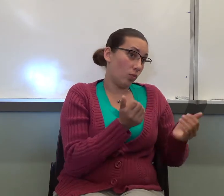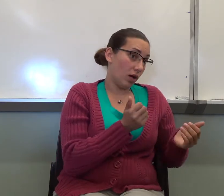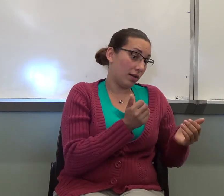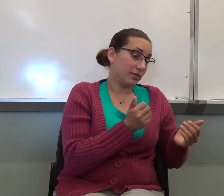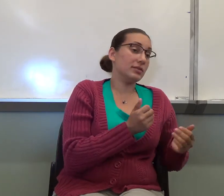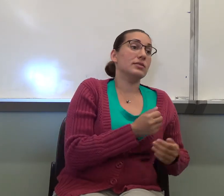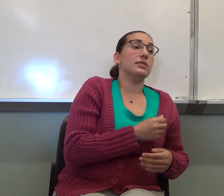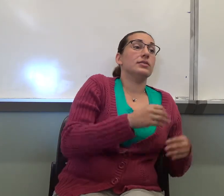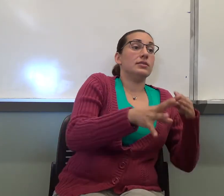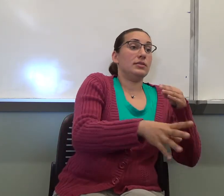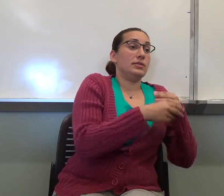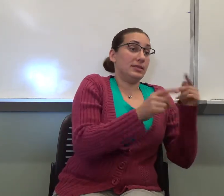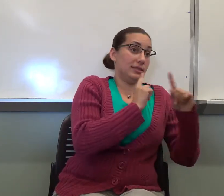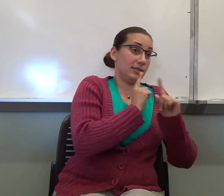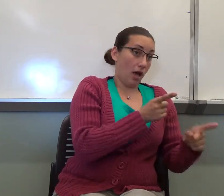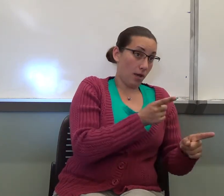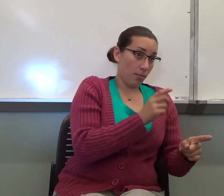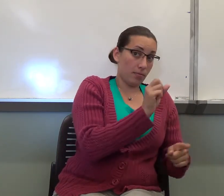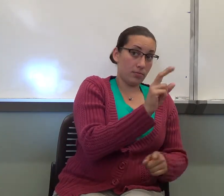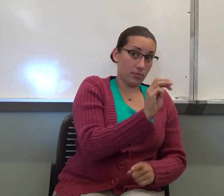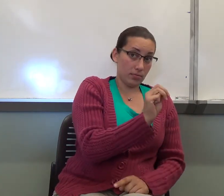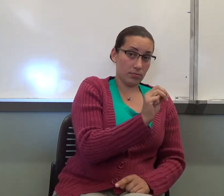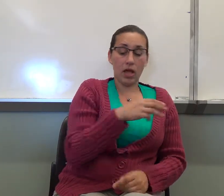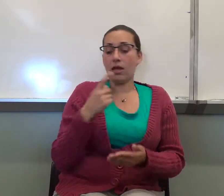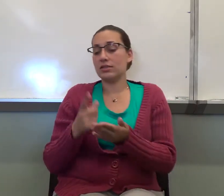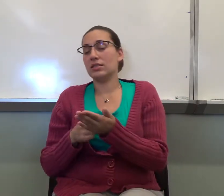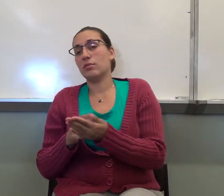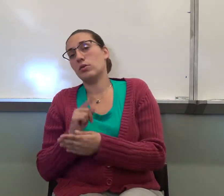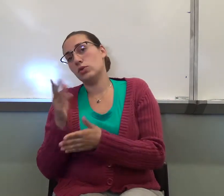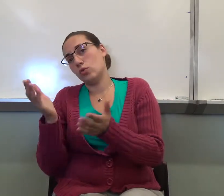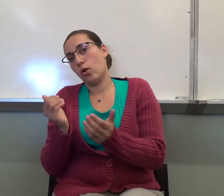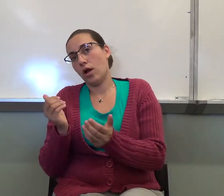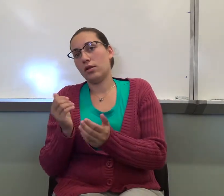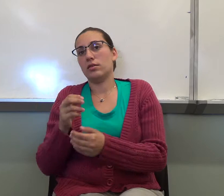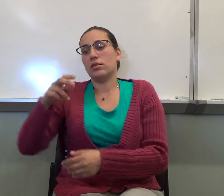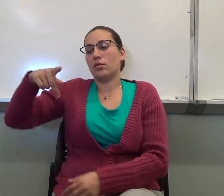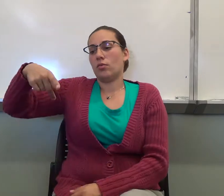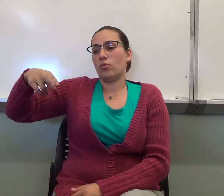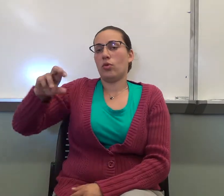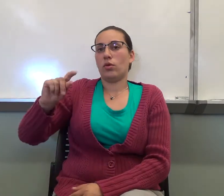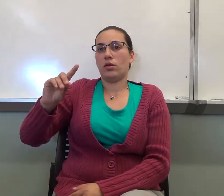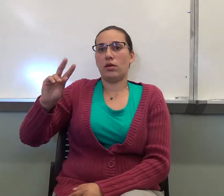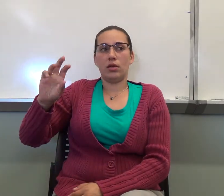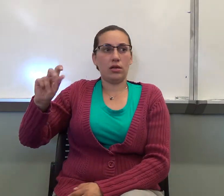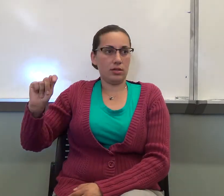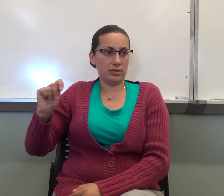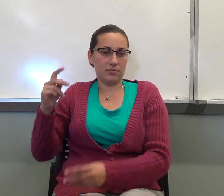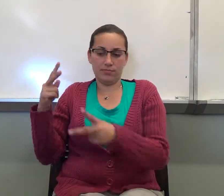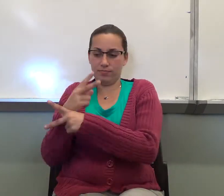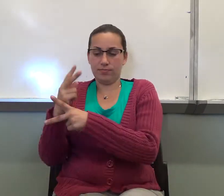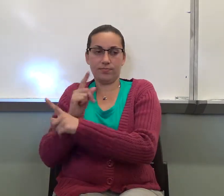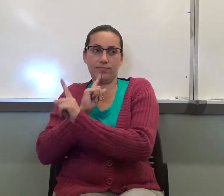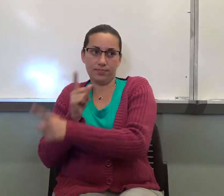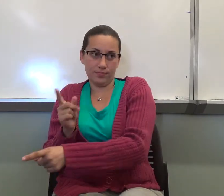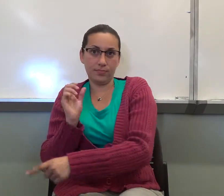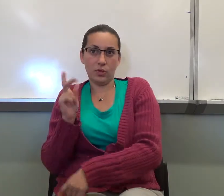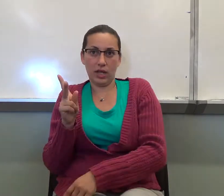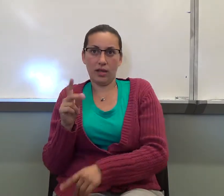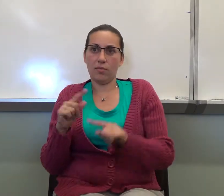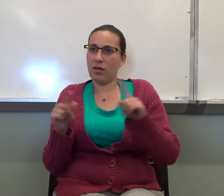going on in the particular level of algebra that you're in. But this is, either one will is perfectly okay. They're interchangeable.